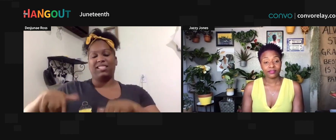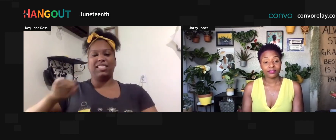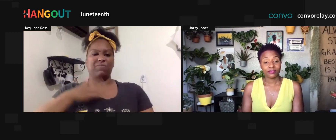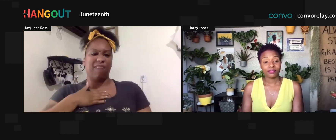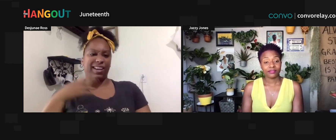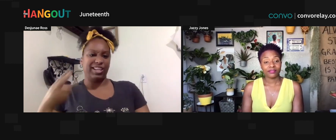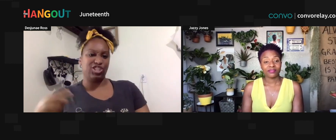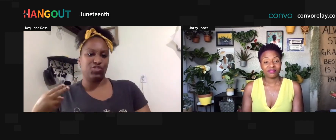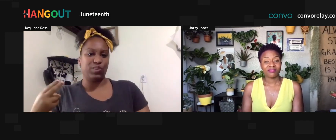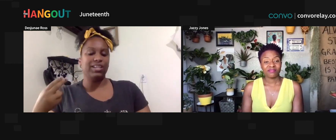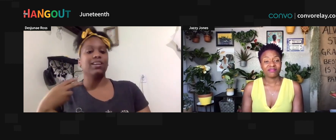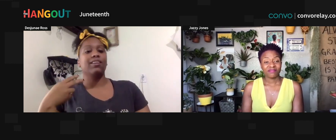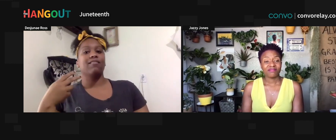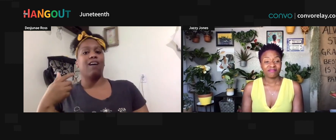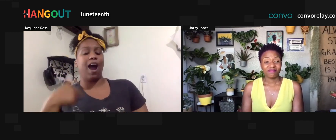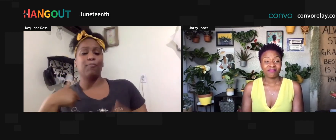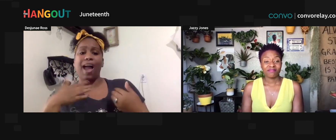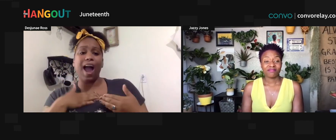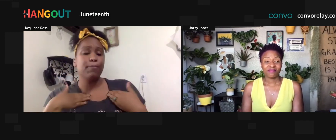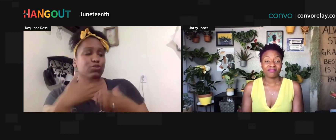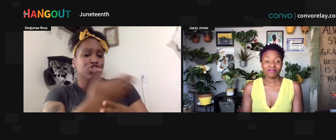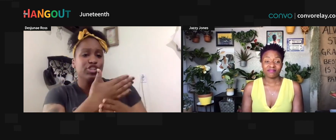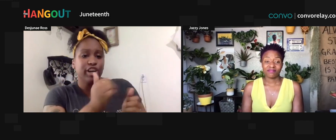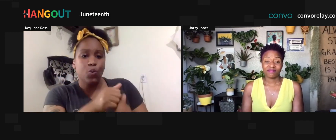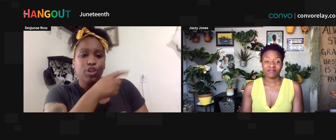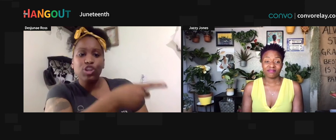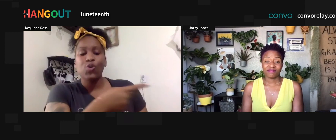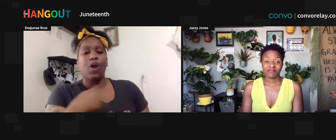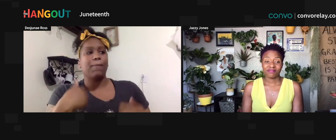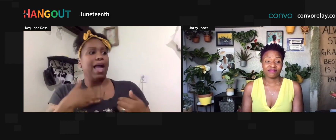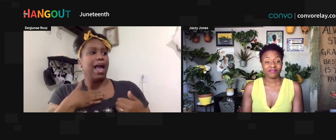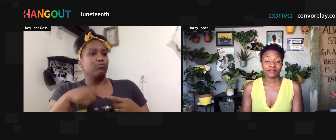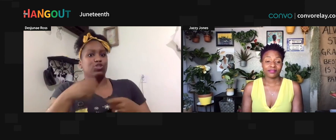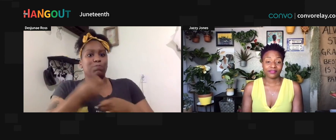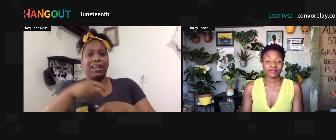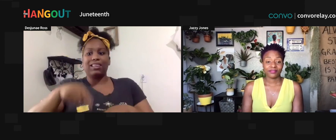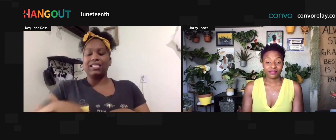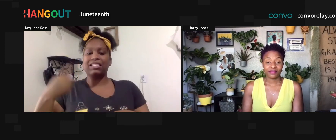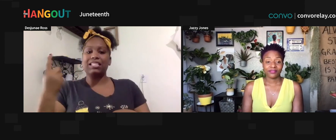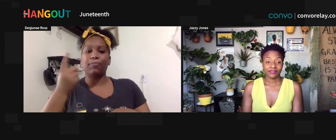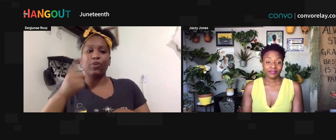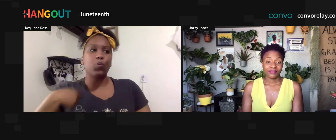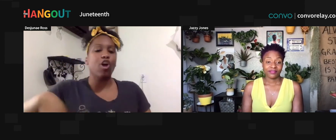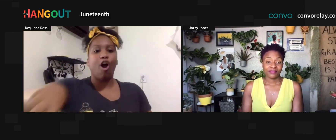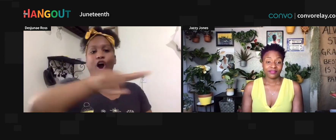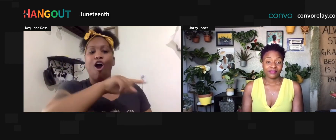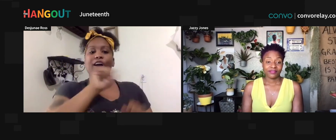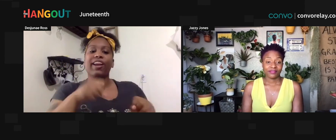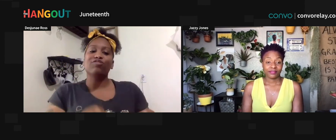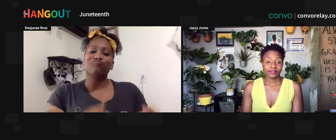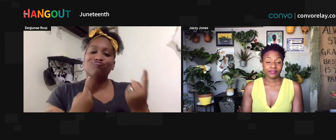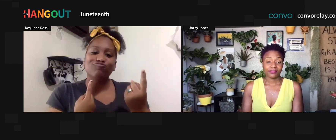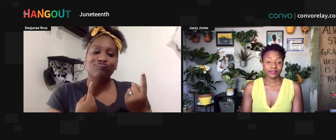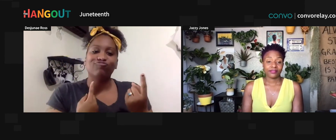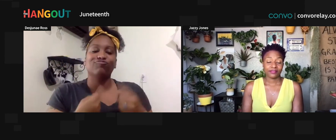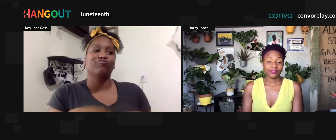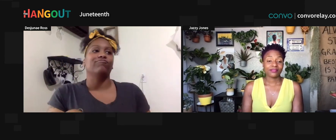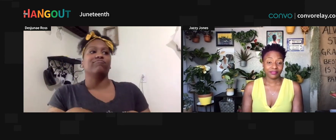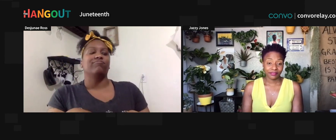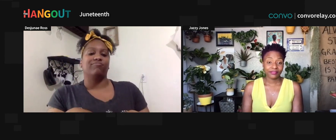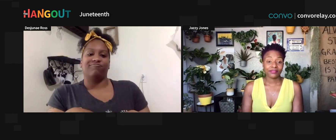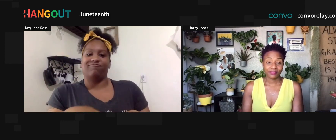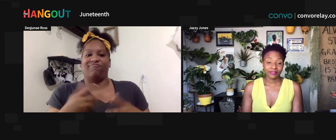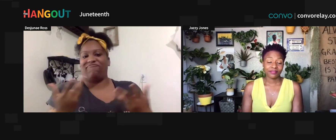need others to understand the other side of the coin and to understand that our history we are sharing with you and that this is something that we all